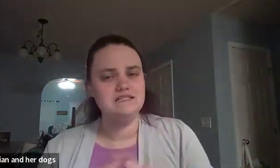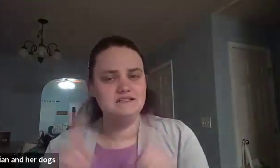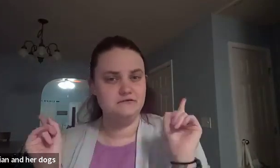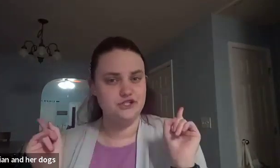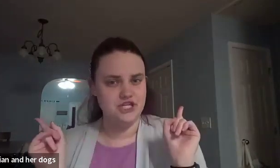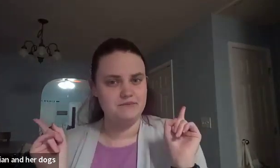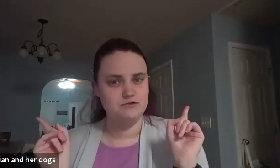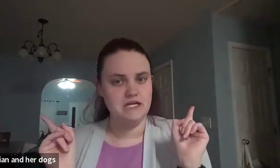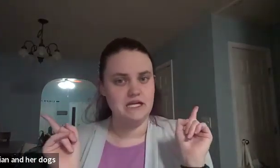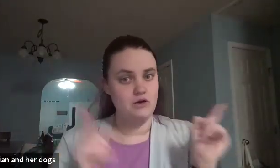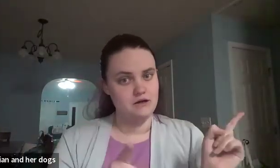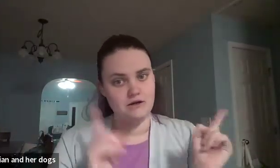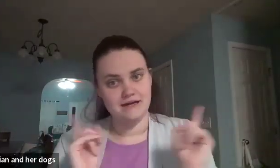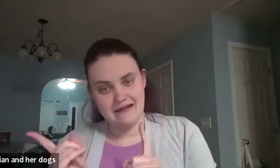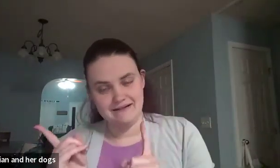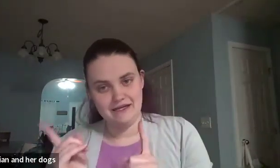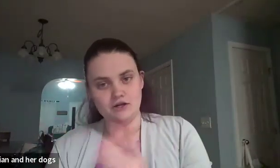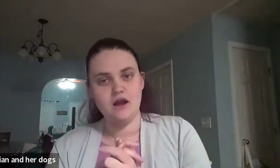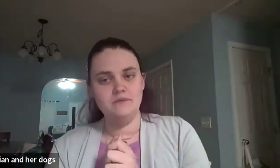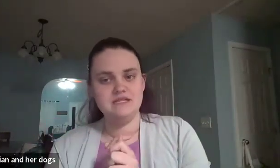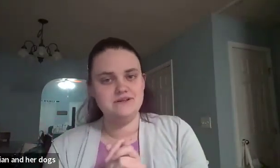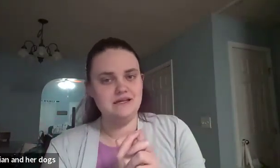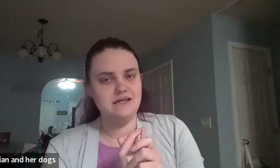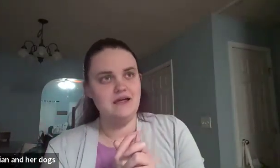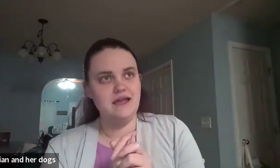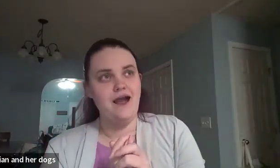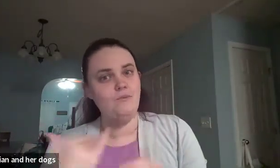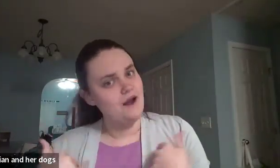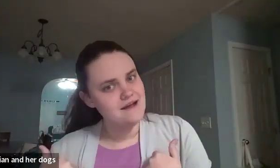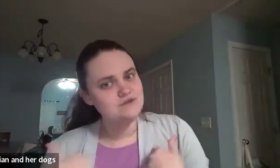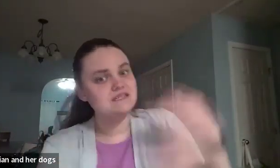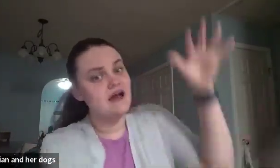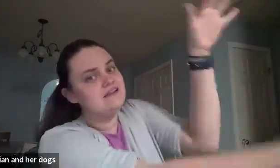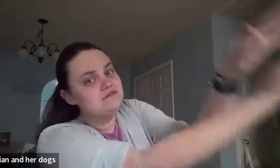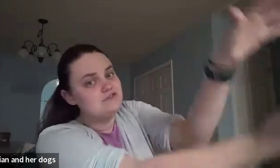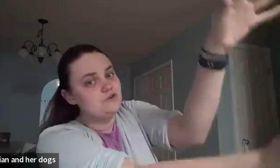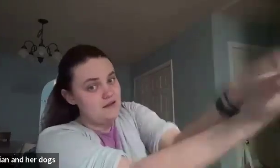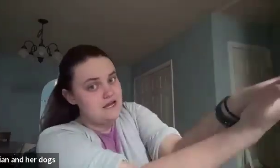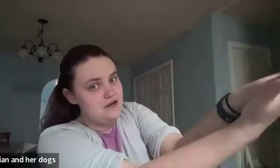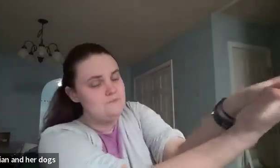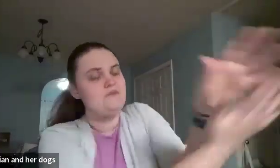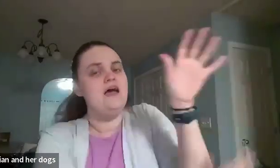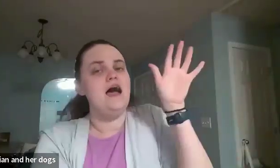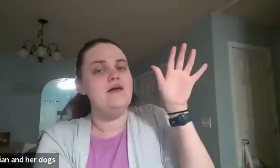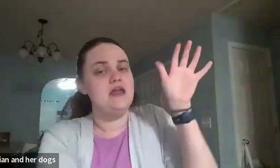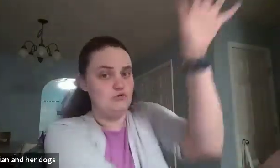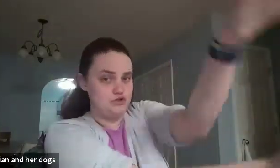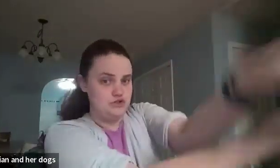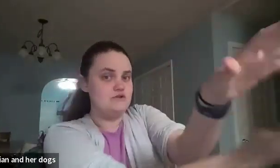wanted to differentiate between a crocodile and an alligator, typically, like what I do is I leave this for alligator, and then I will do